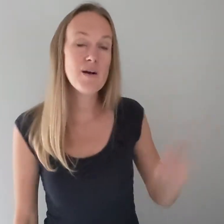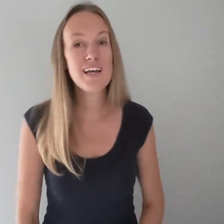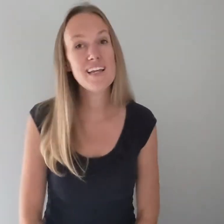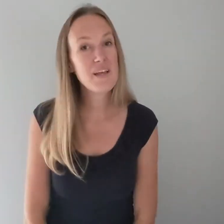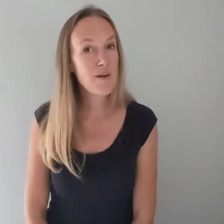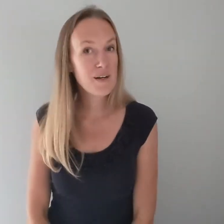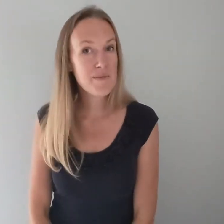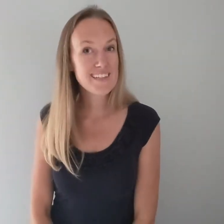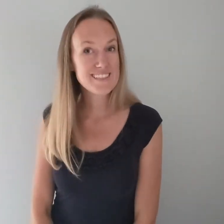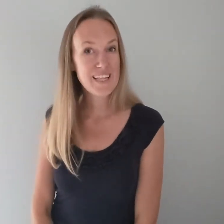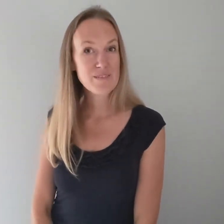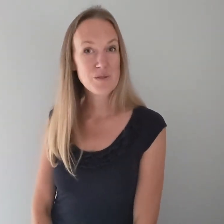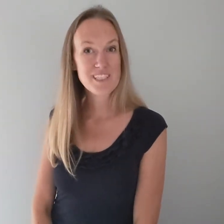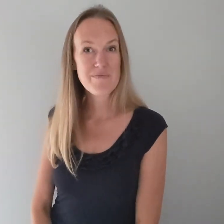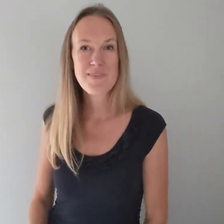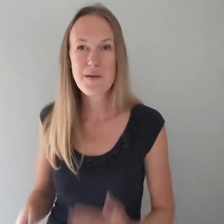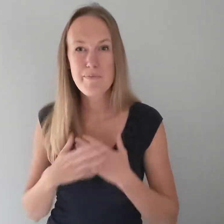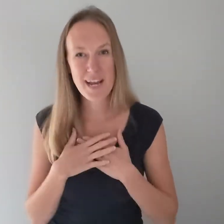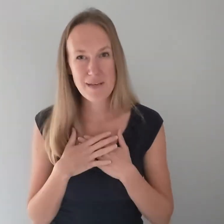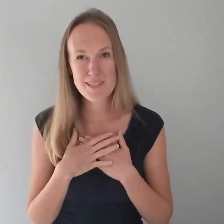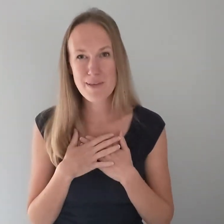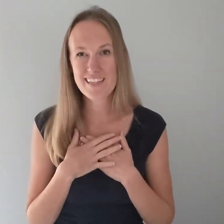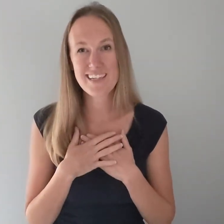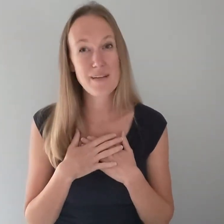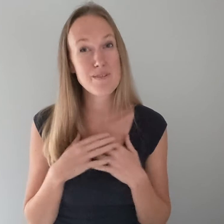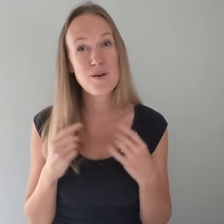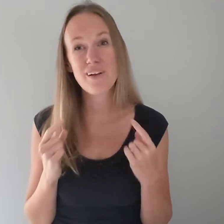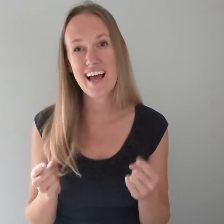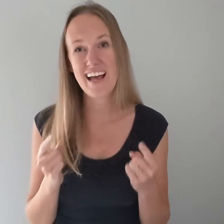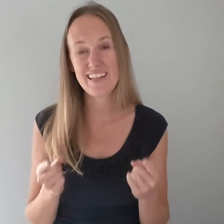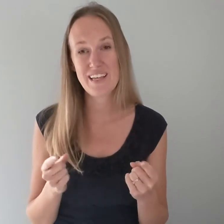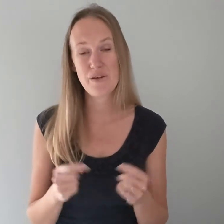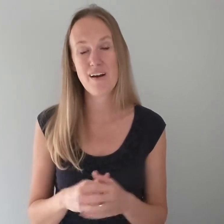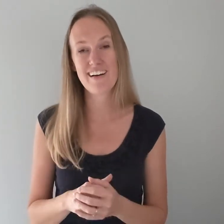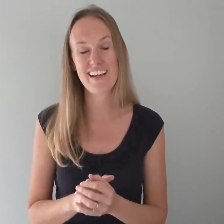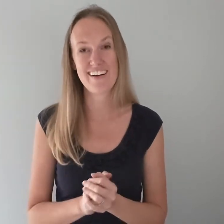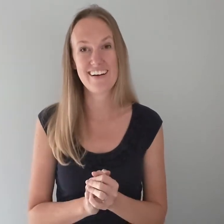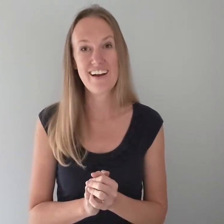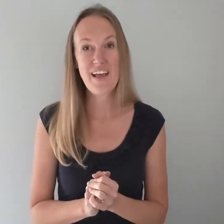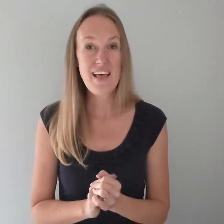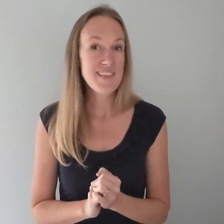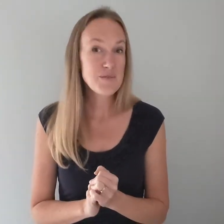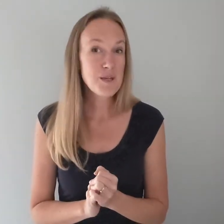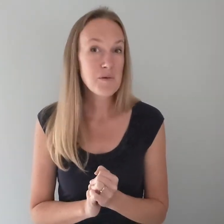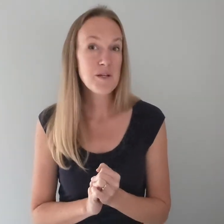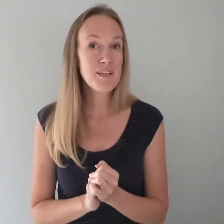everyone, and welcome back to Sign Language Worship. My name is Mandy, and I'm so glad that you are here. This week we're going to be